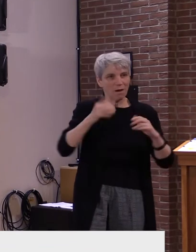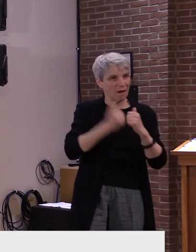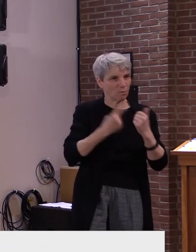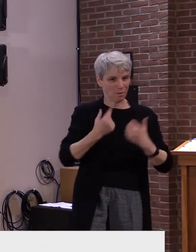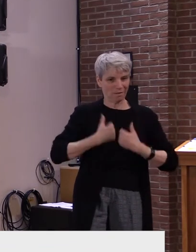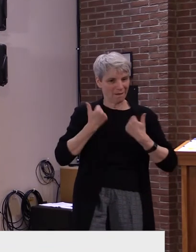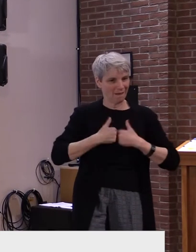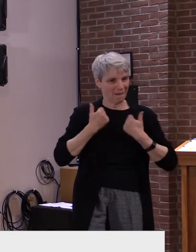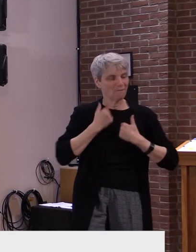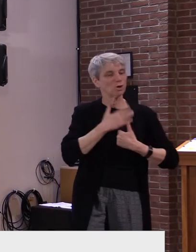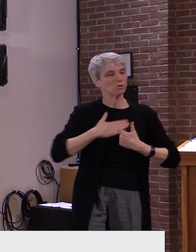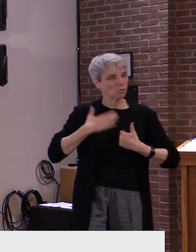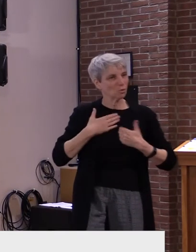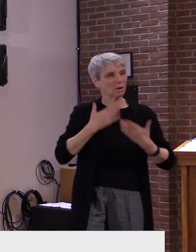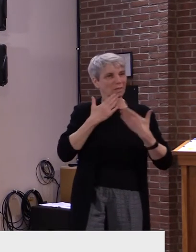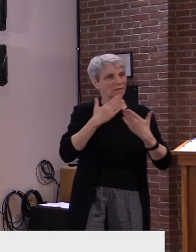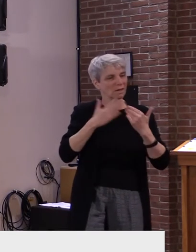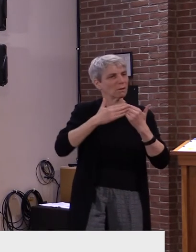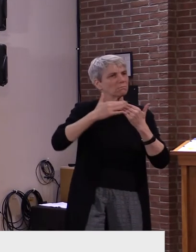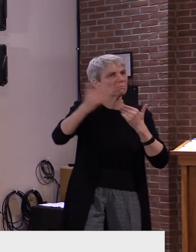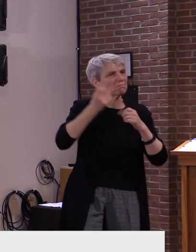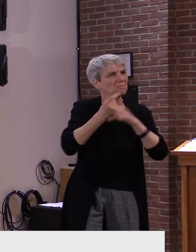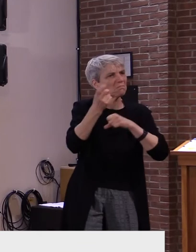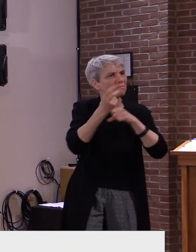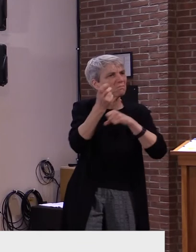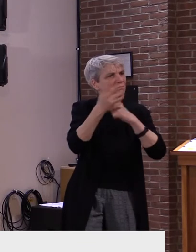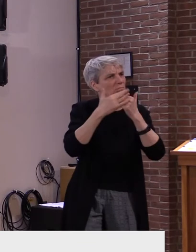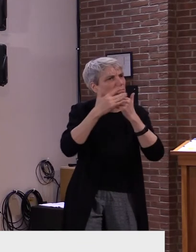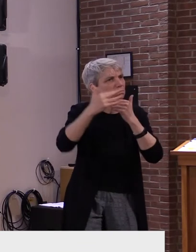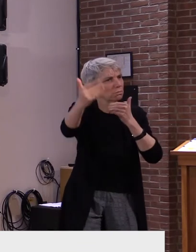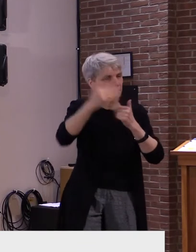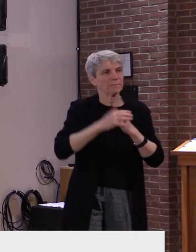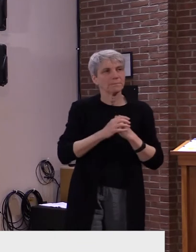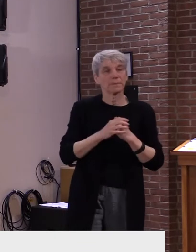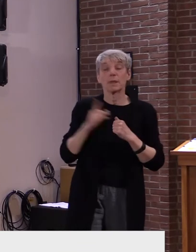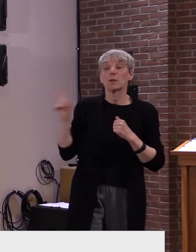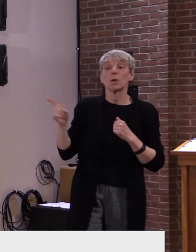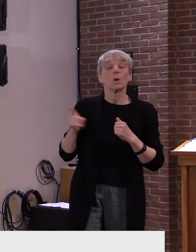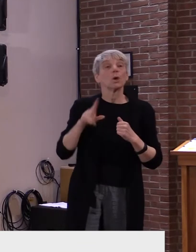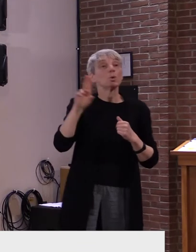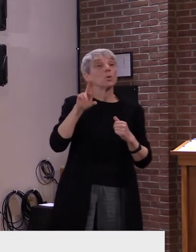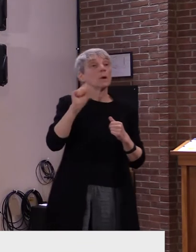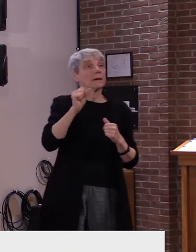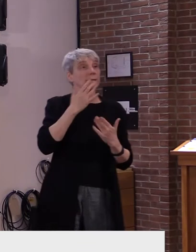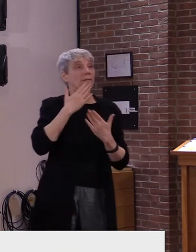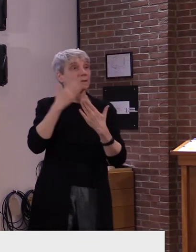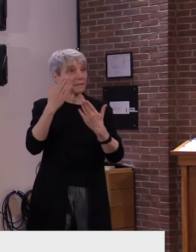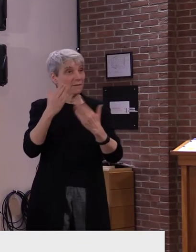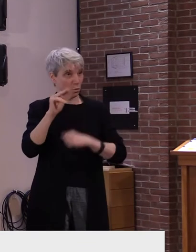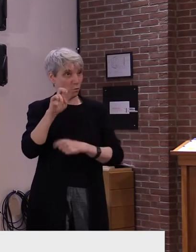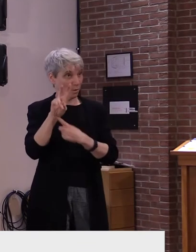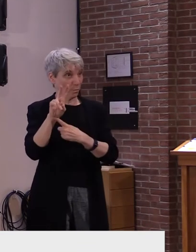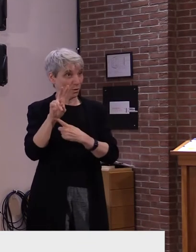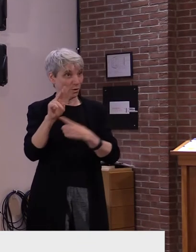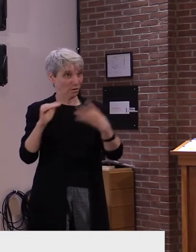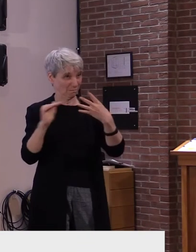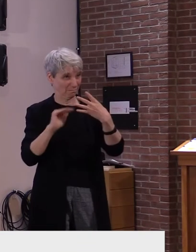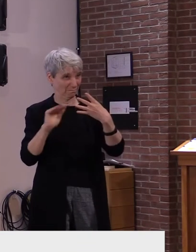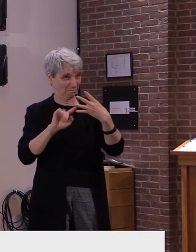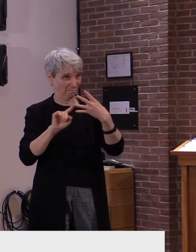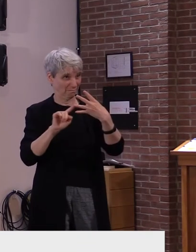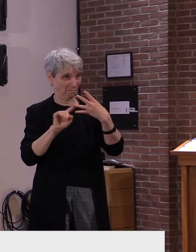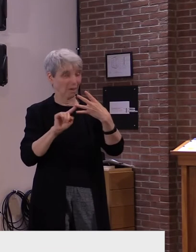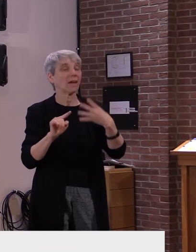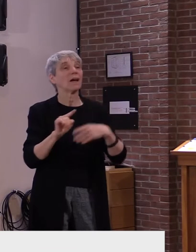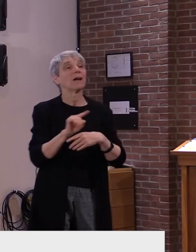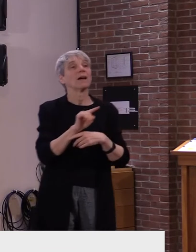so what we want to show here is a different as a comparison to canadian thanksgiving and it really is a cautionary tale for us in the